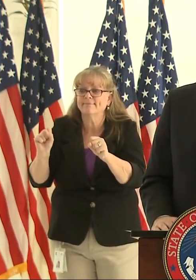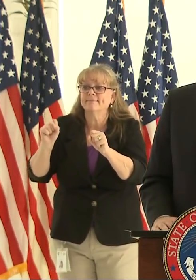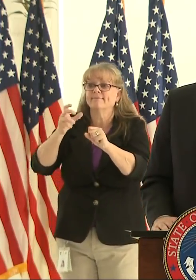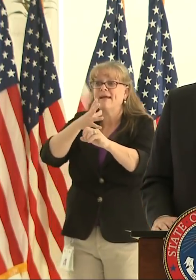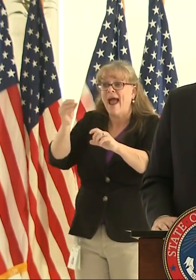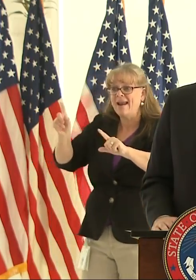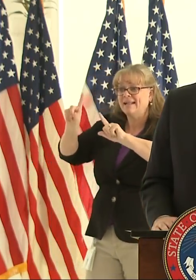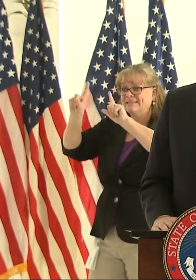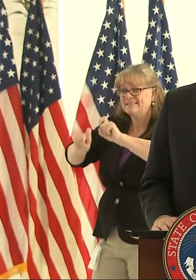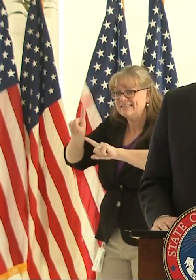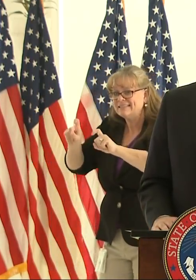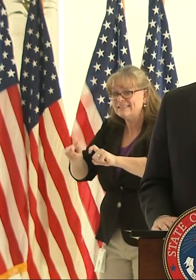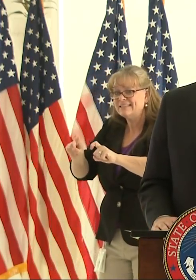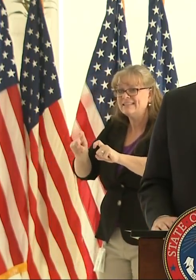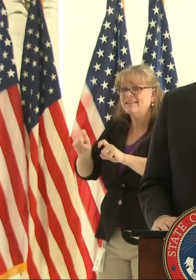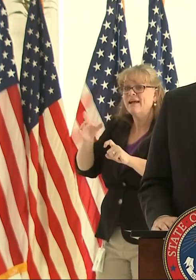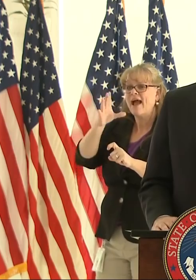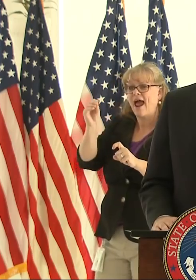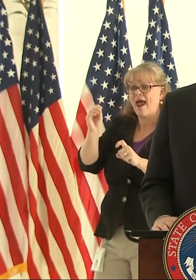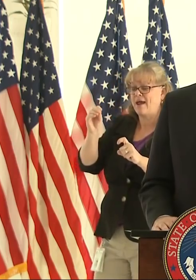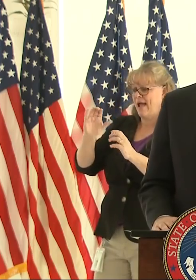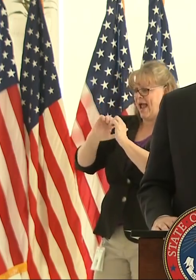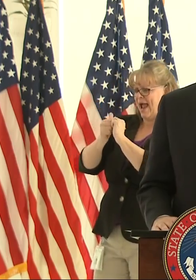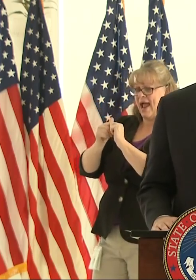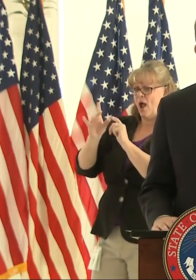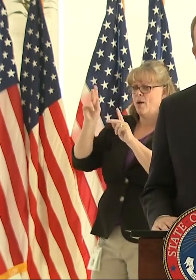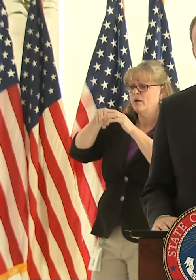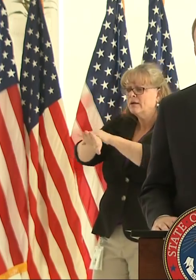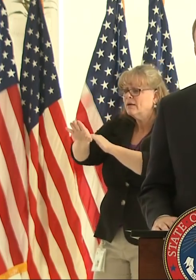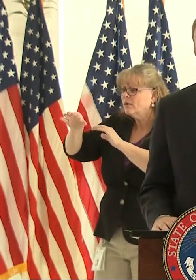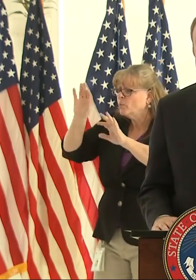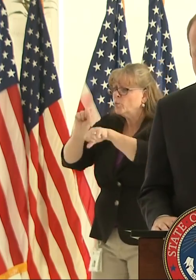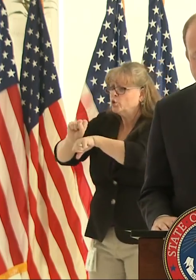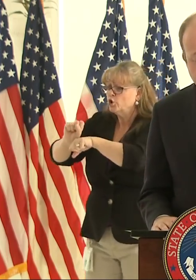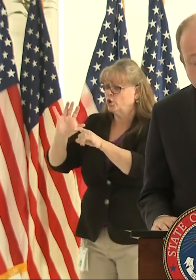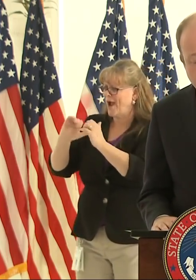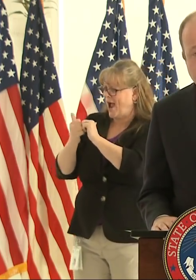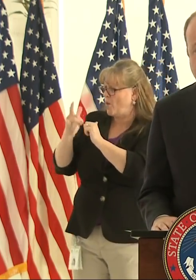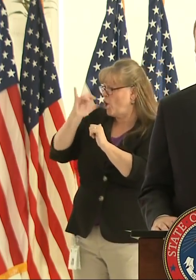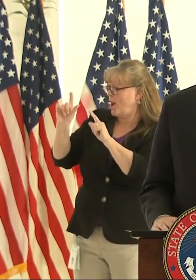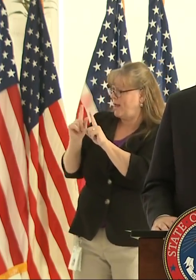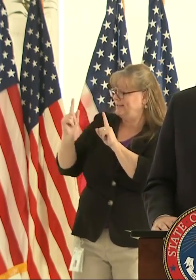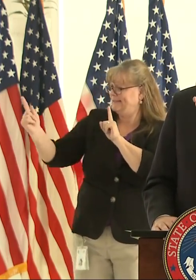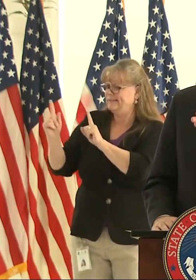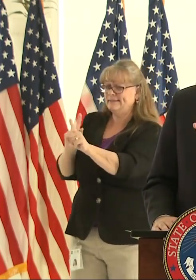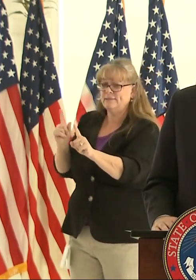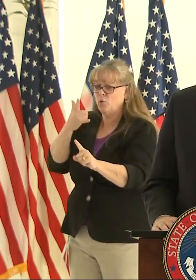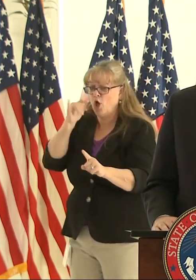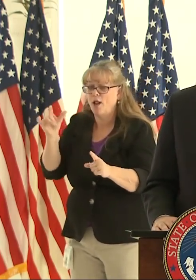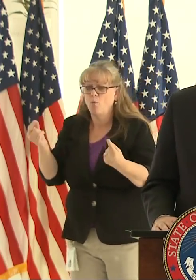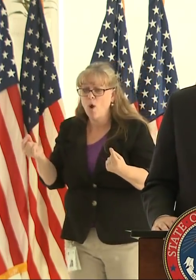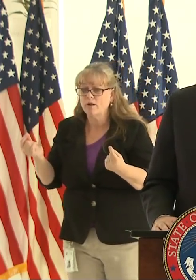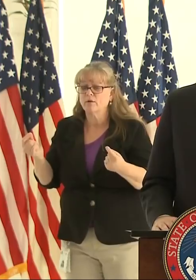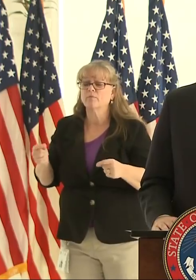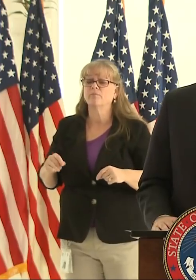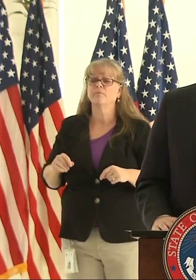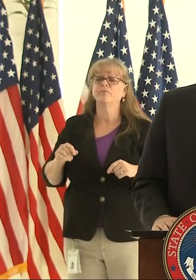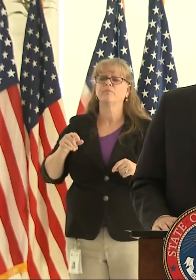social distancing that takes place. By the way, people have asked about testing a lot. There's another shortcoming of testing, and this applies to JBS or